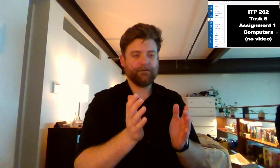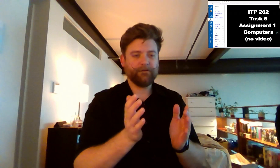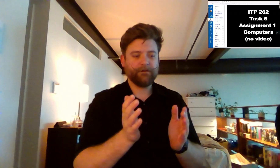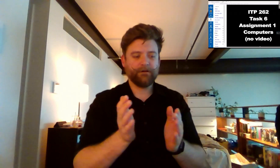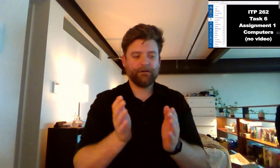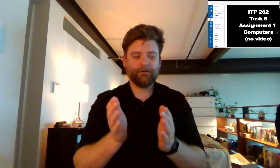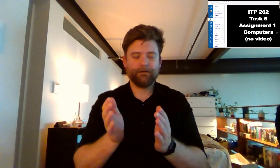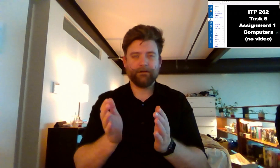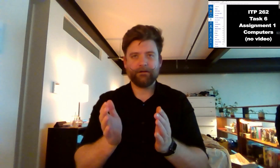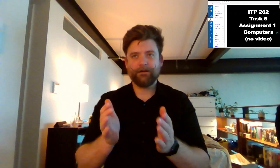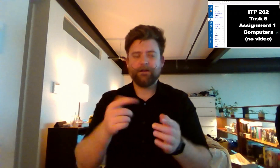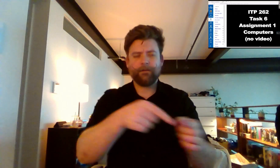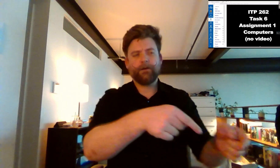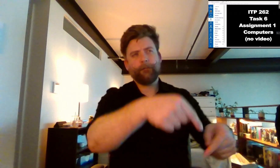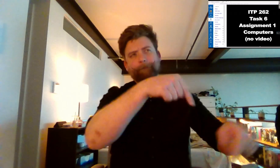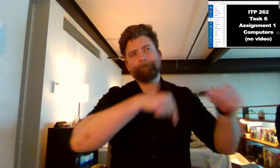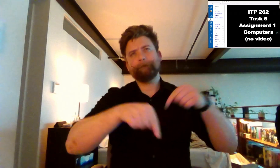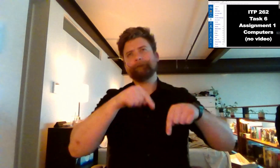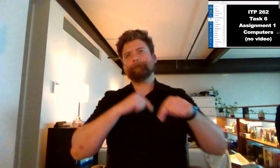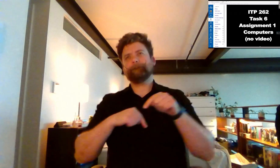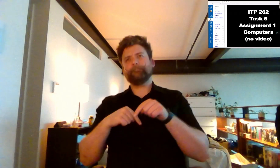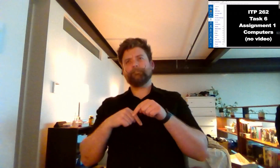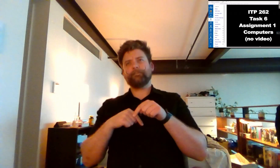So we'll go back to the subject.